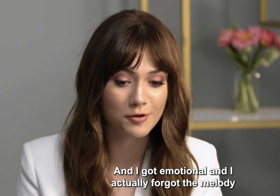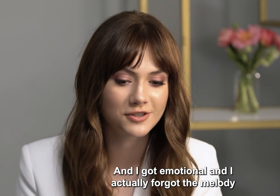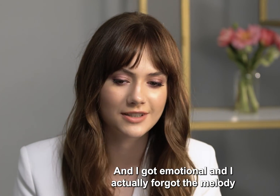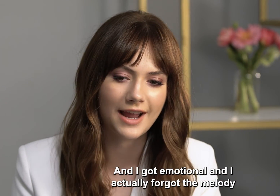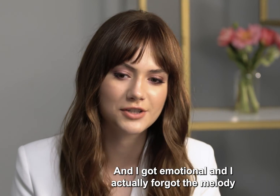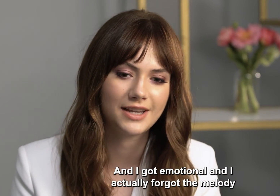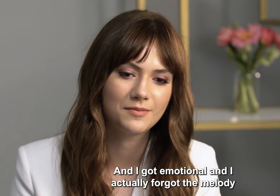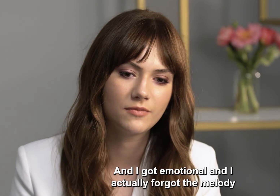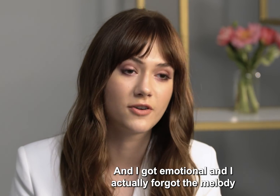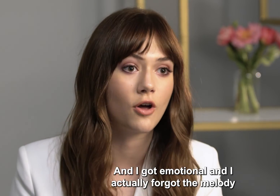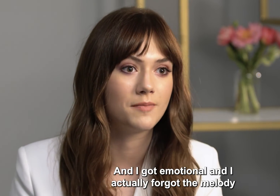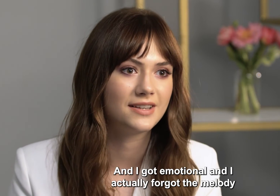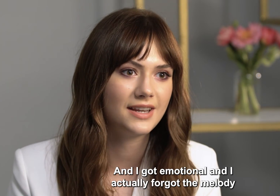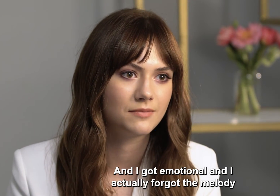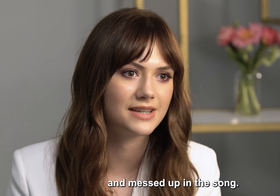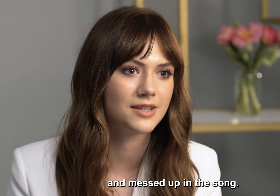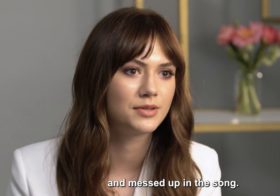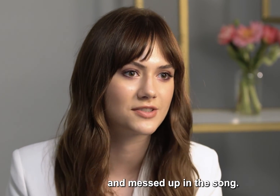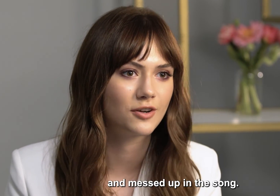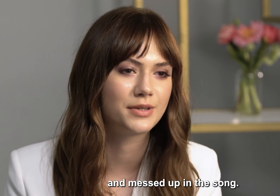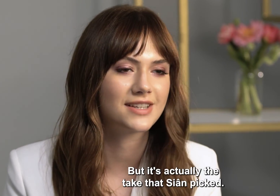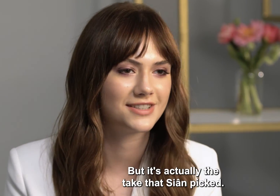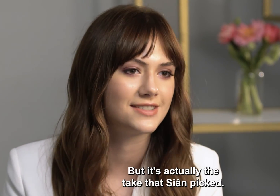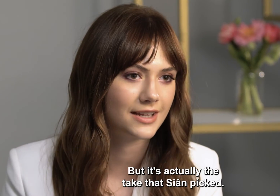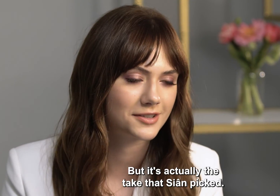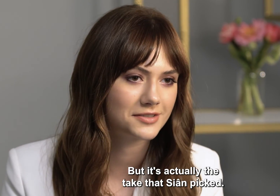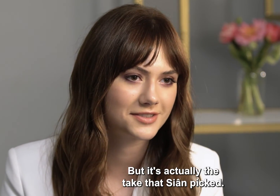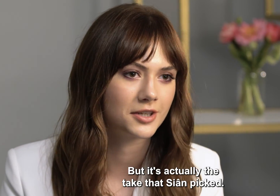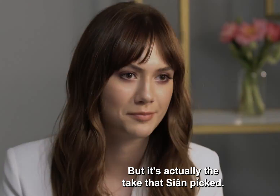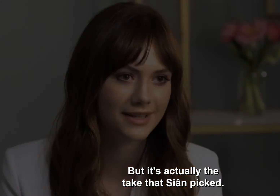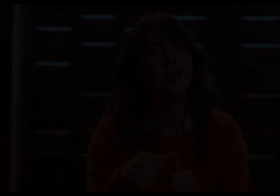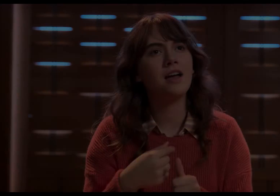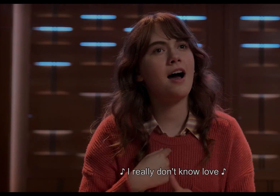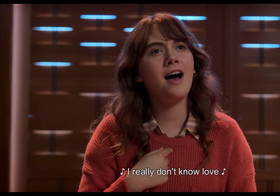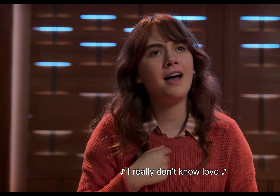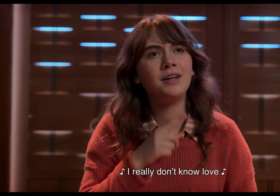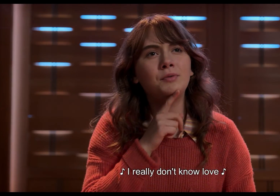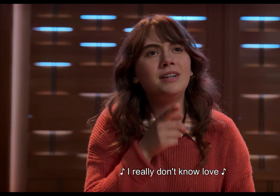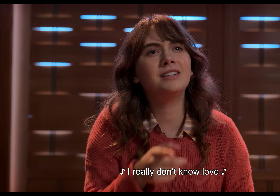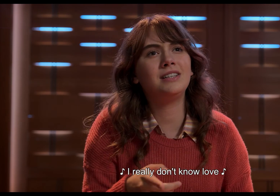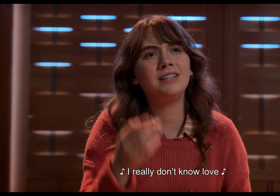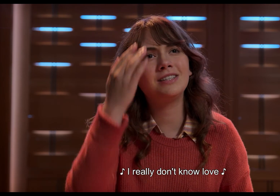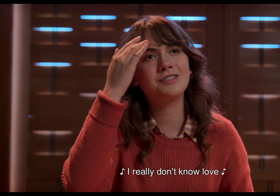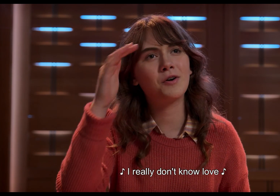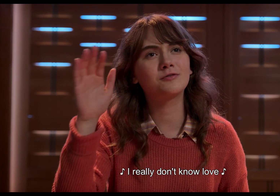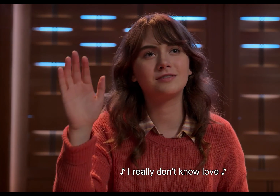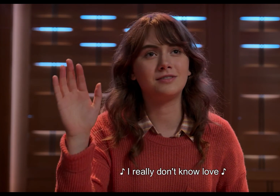emotional and I actually forgot the melody and messed up in the song, but it's actually the take that Sian picked. I really don't